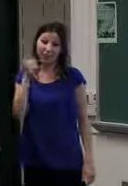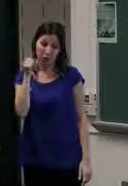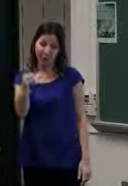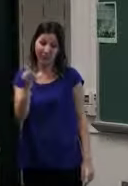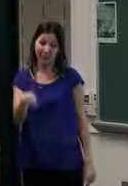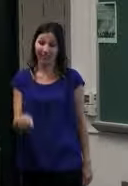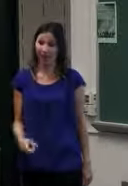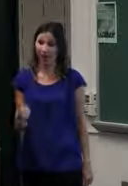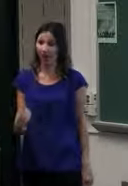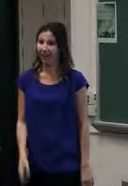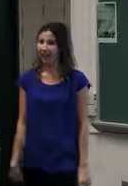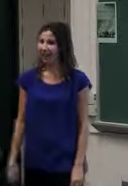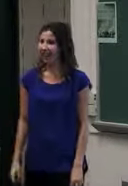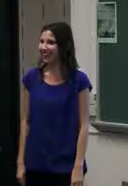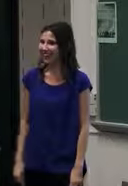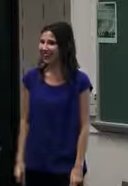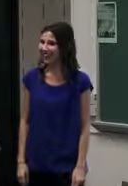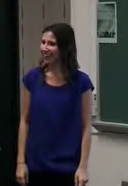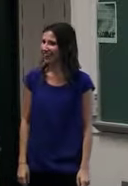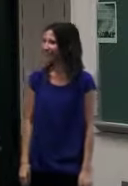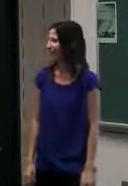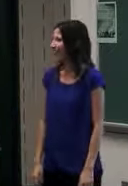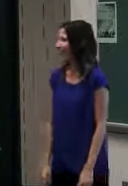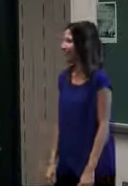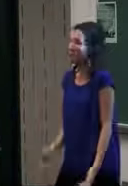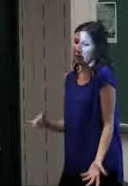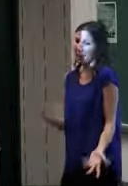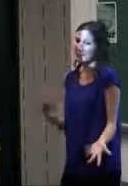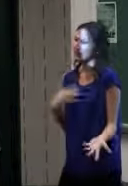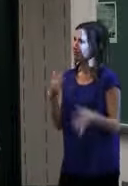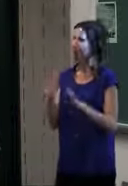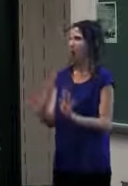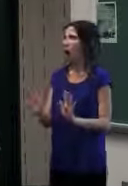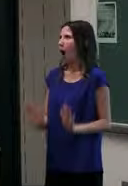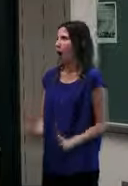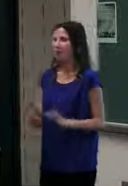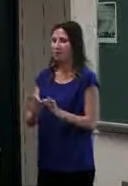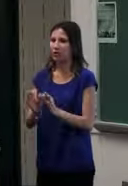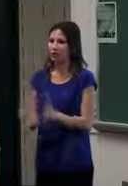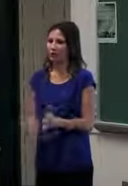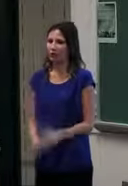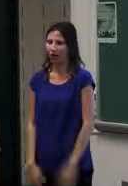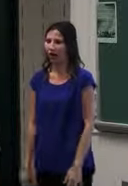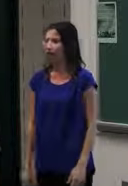mean? So yeah, it's just, he's great.